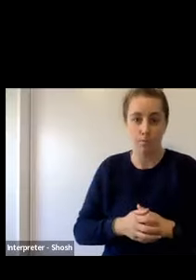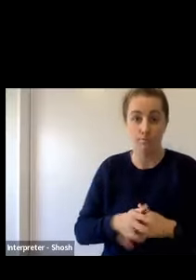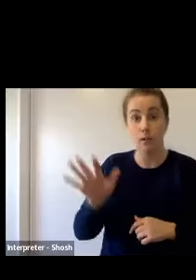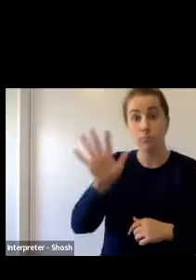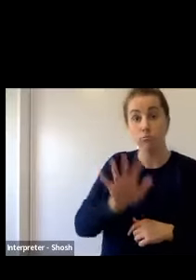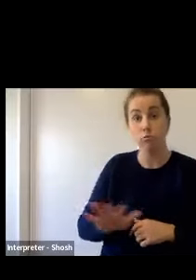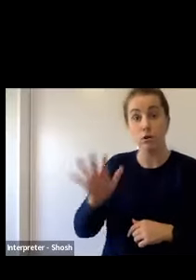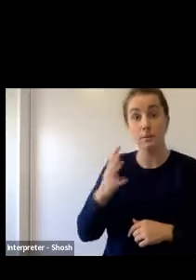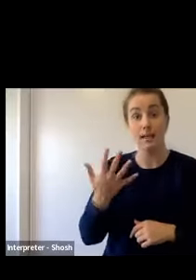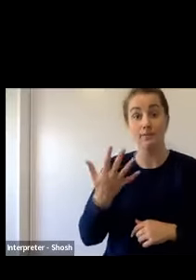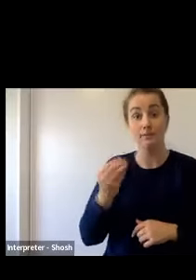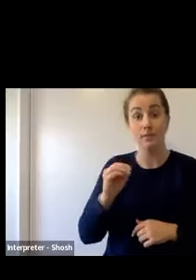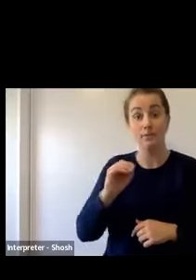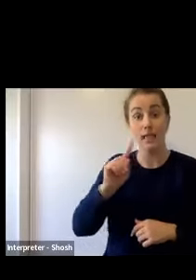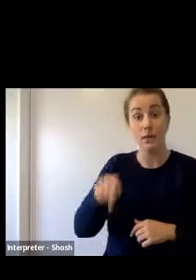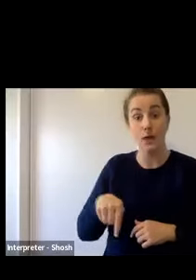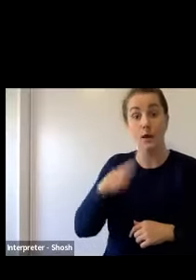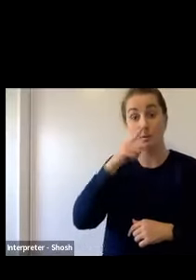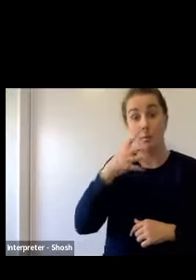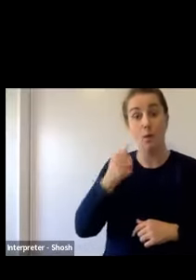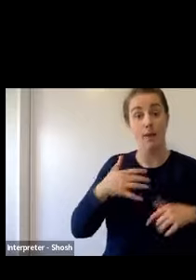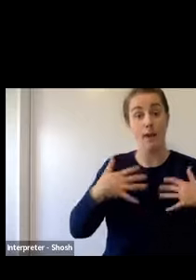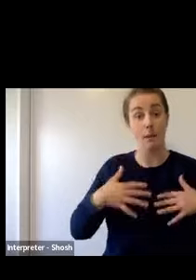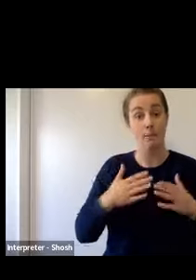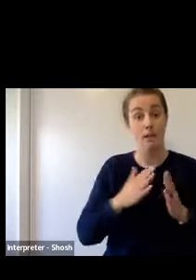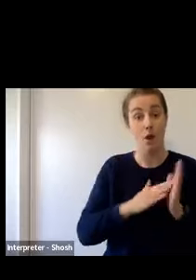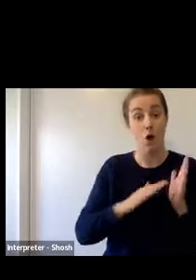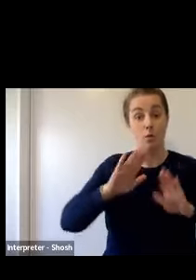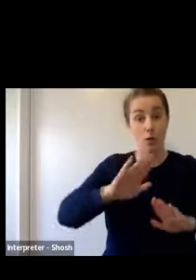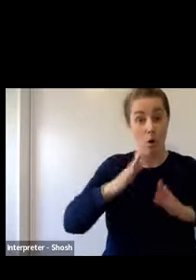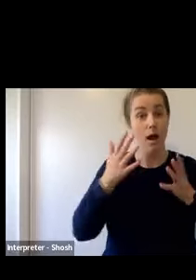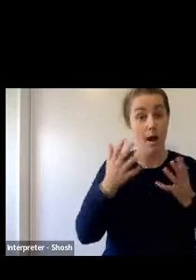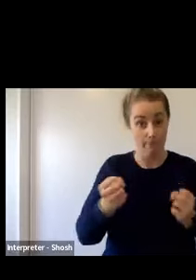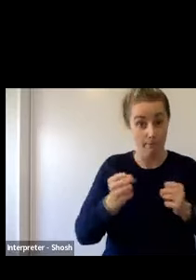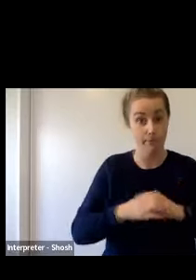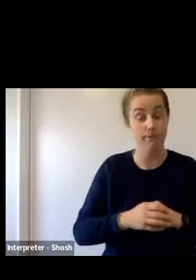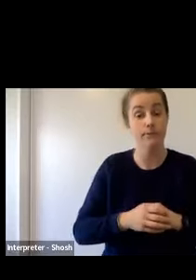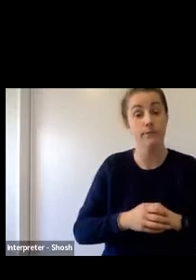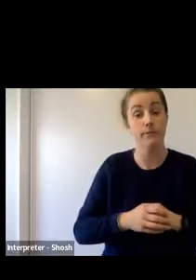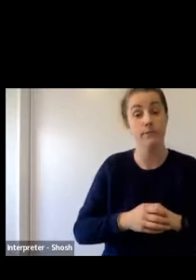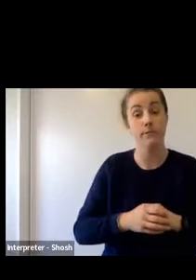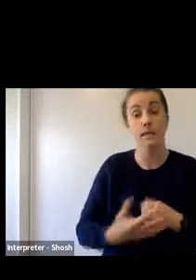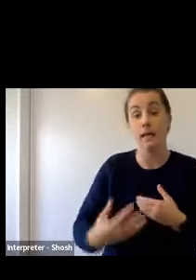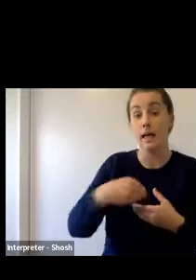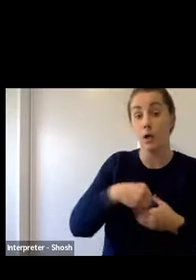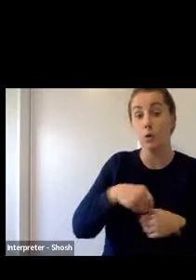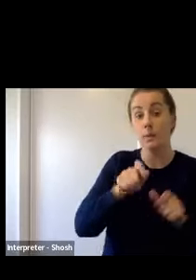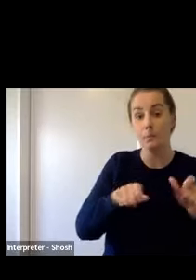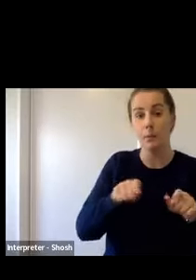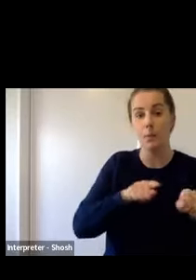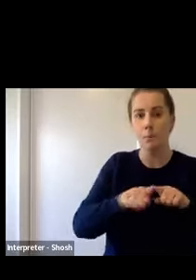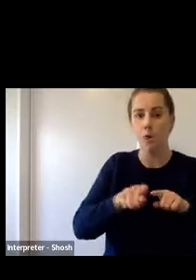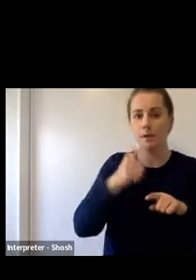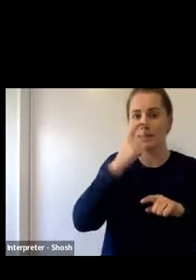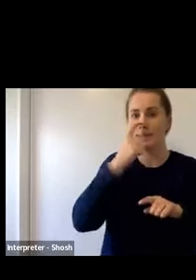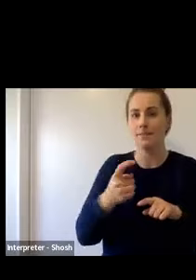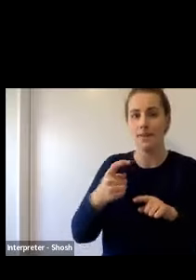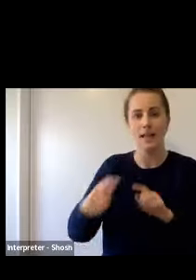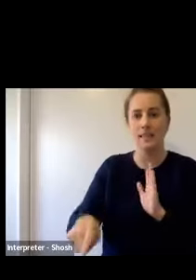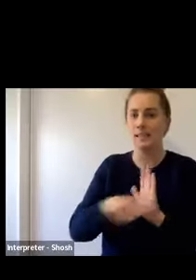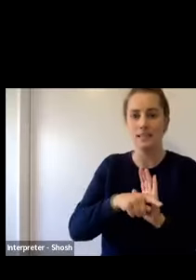Approximately the 50,000 people who live with epilepsy in Aotearoa, New Zealand, including those most severely